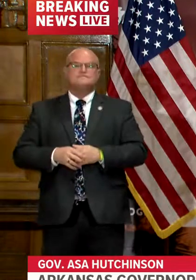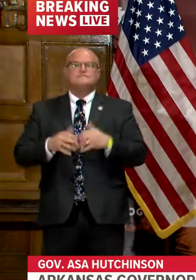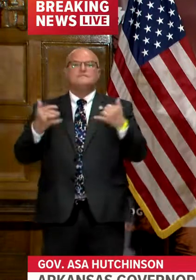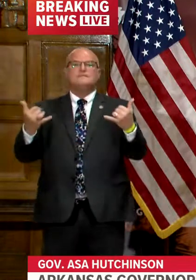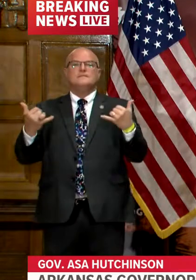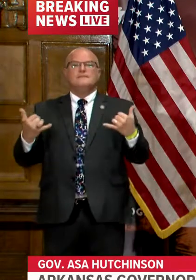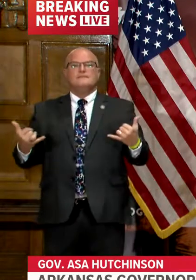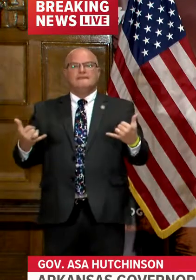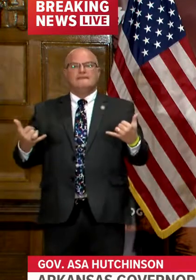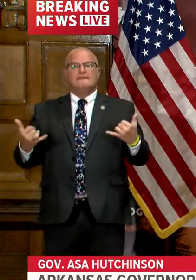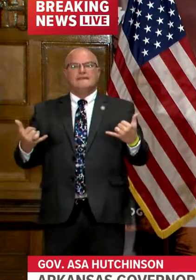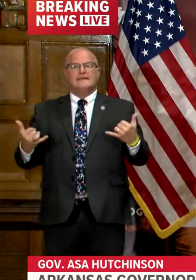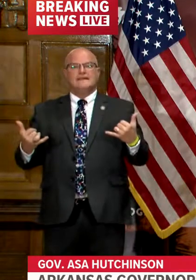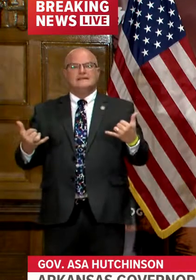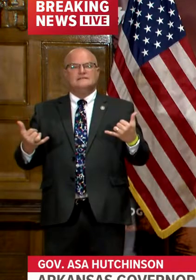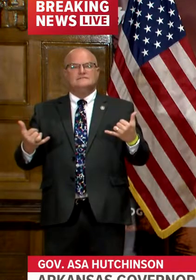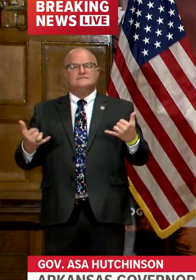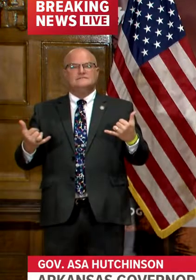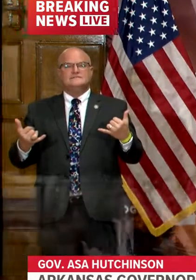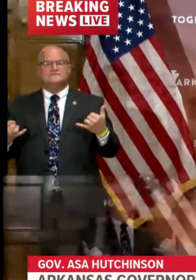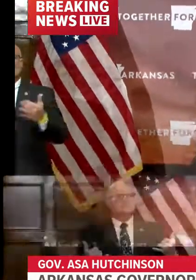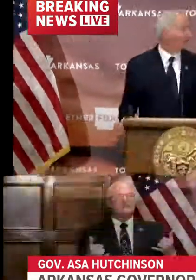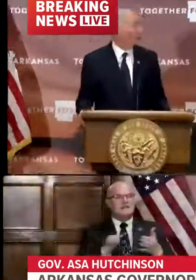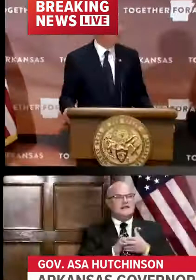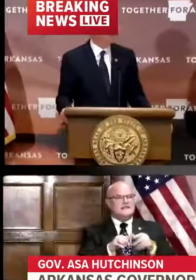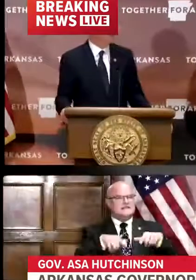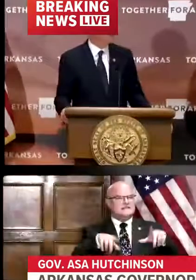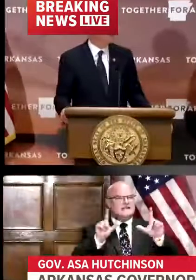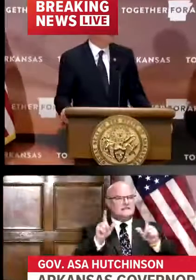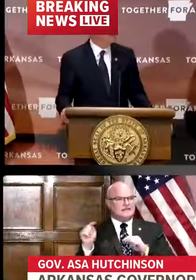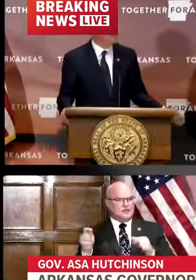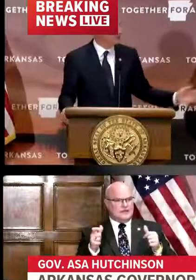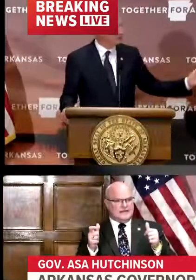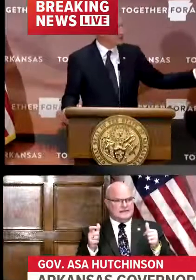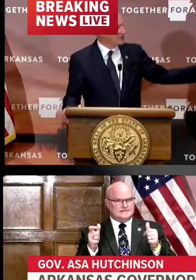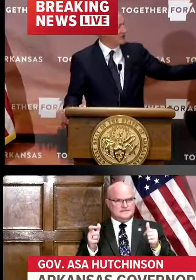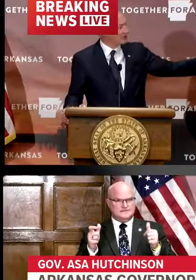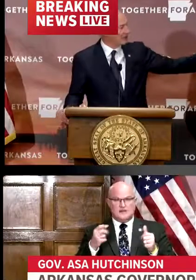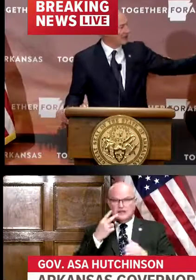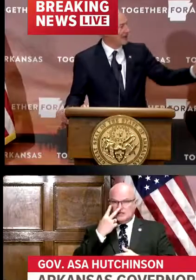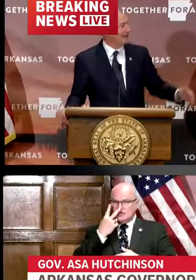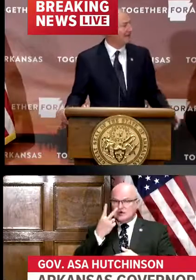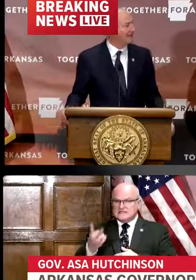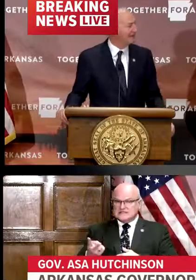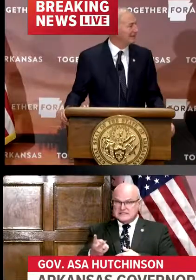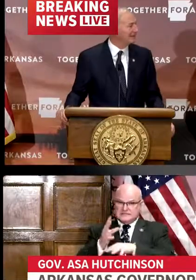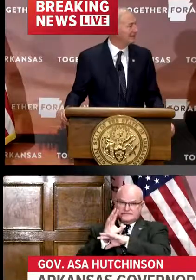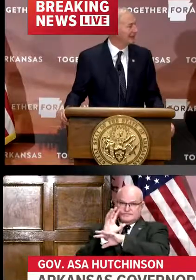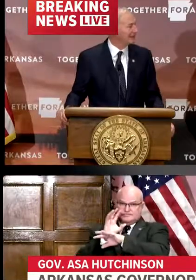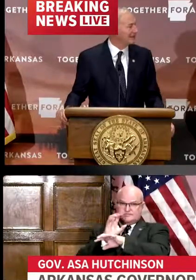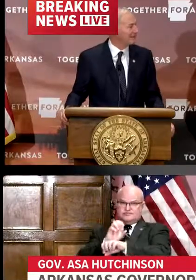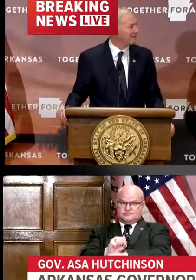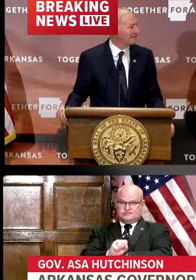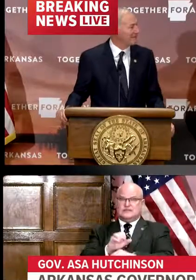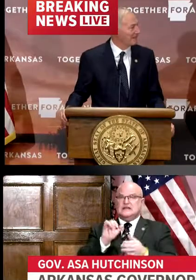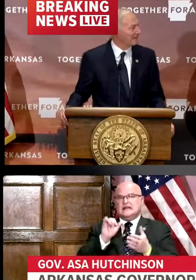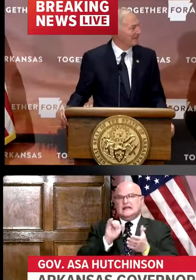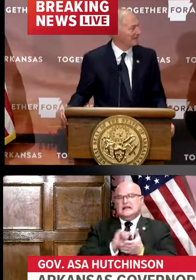that, let me take it through the slides very quickly. You can see the trend line